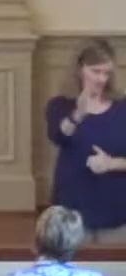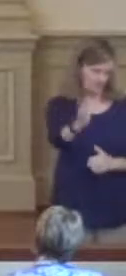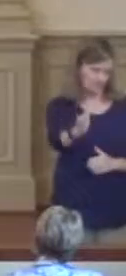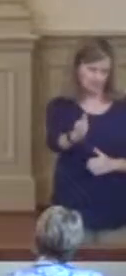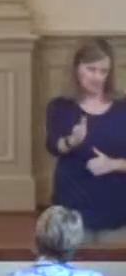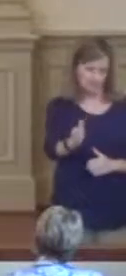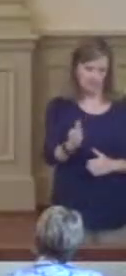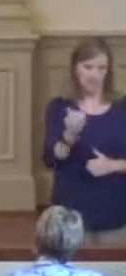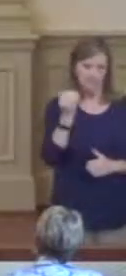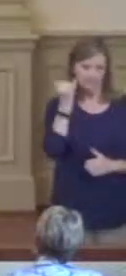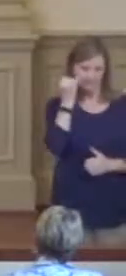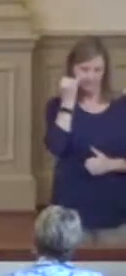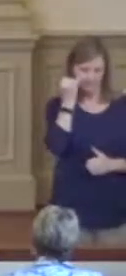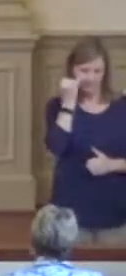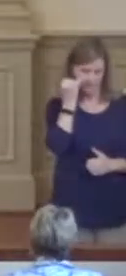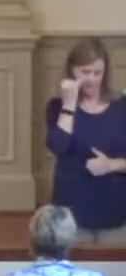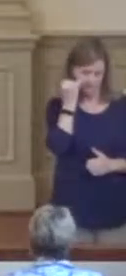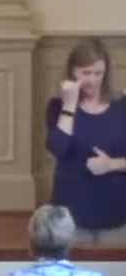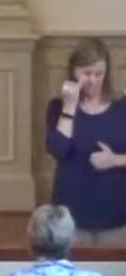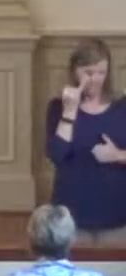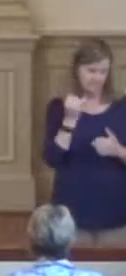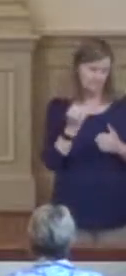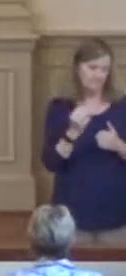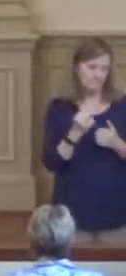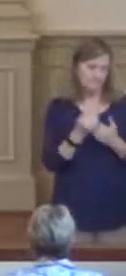I would.